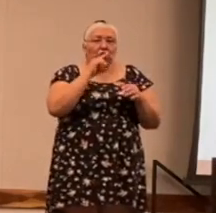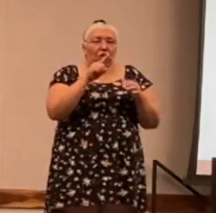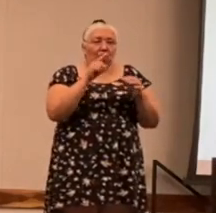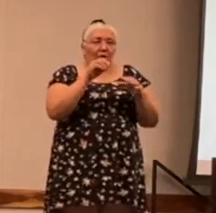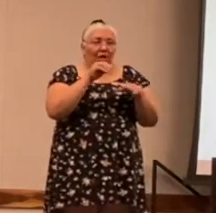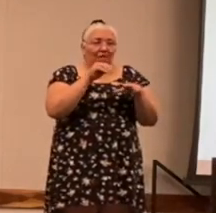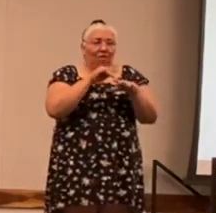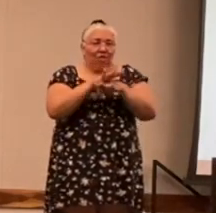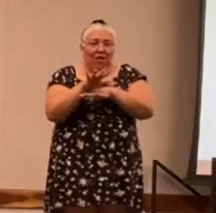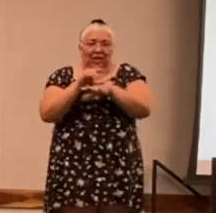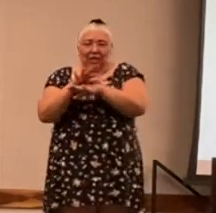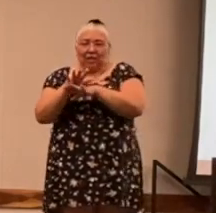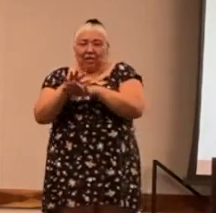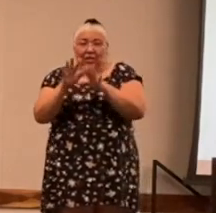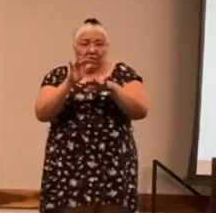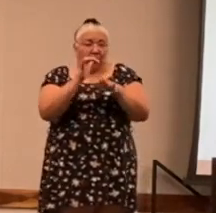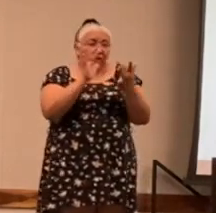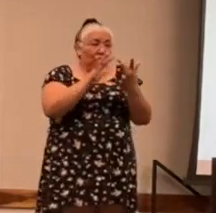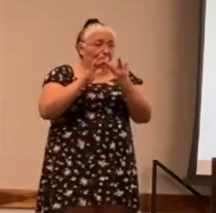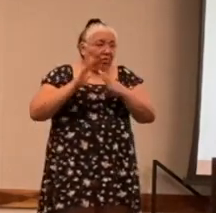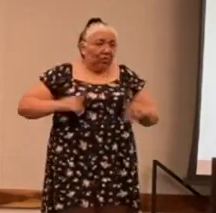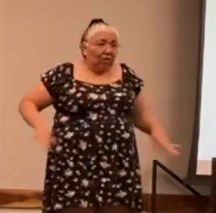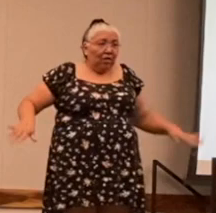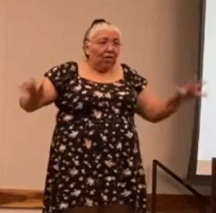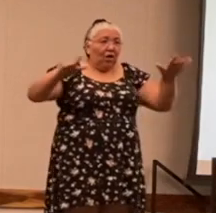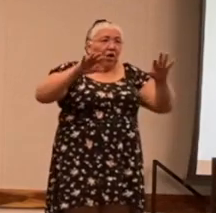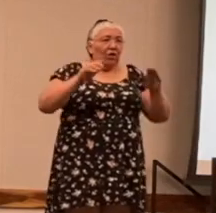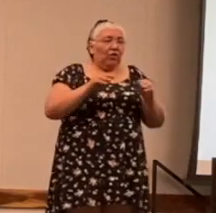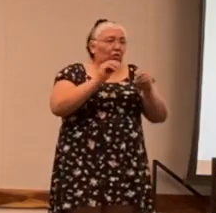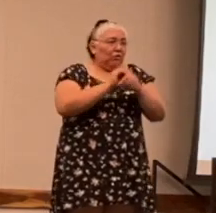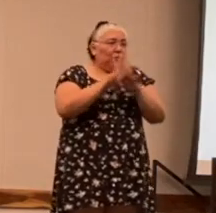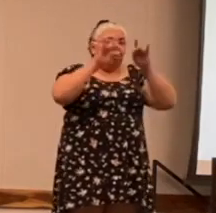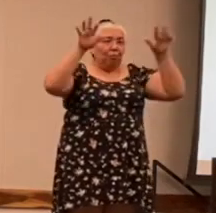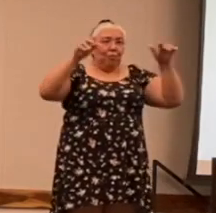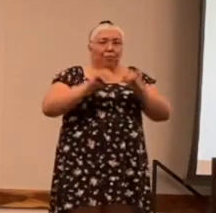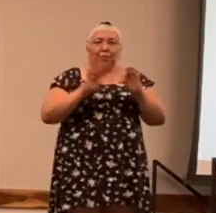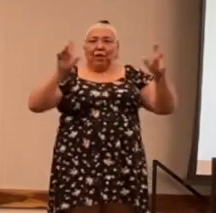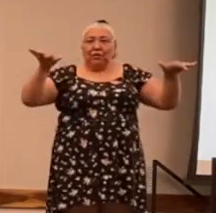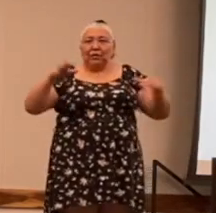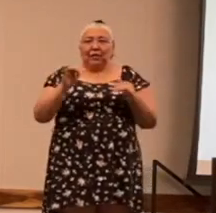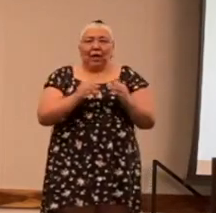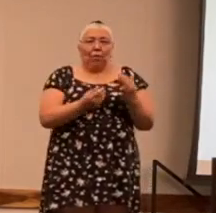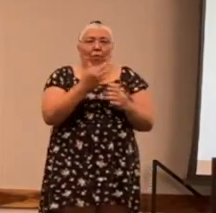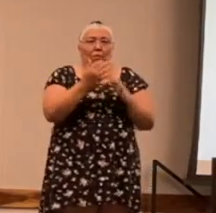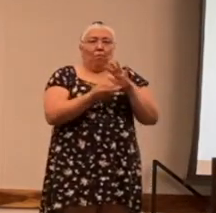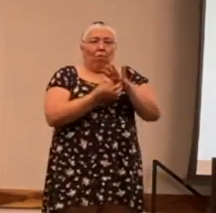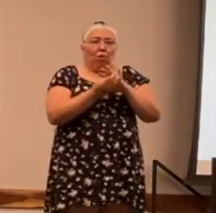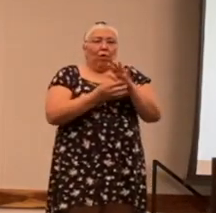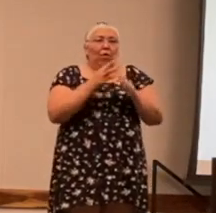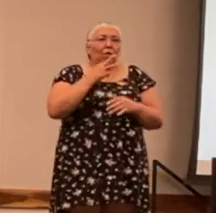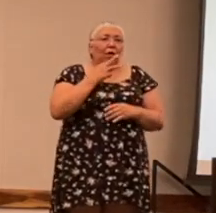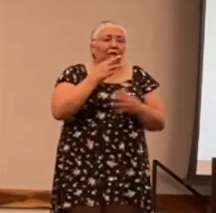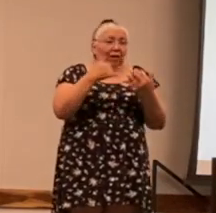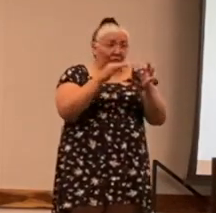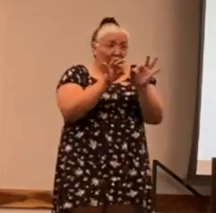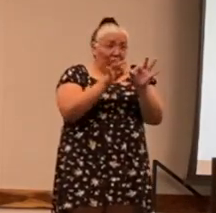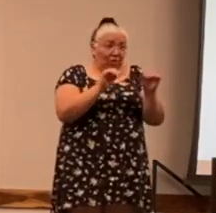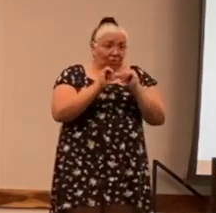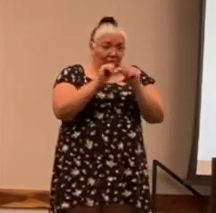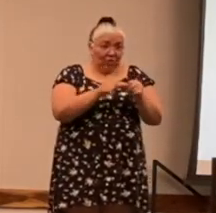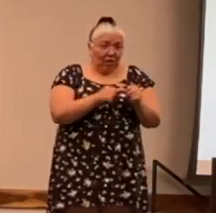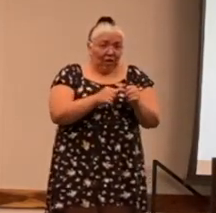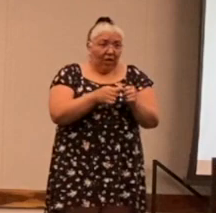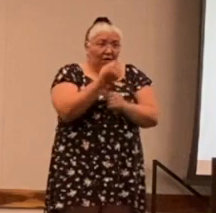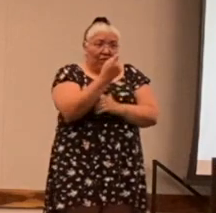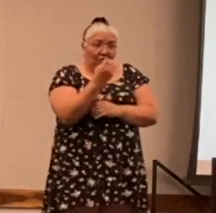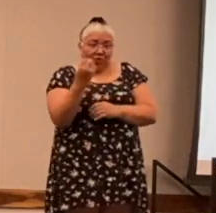affecting those that are around you? Are you splashing over like boiling water? The verse goes on to say in 11 and